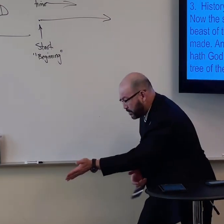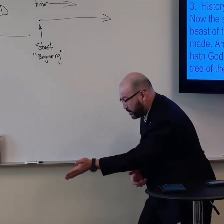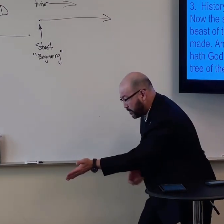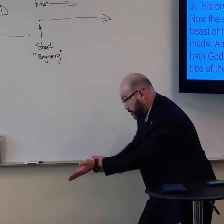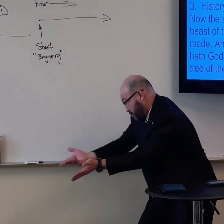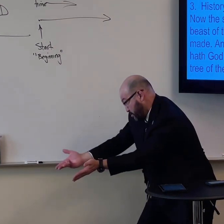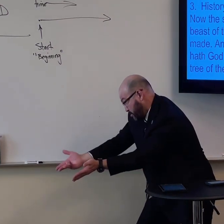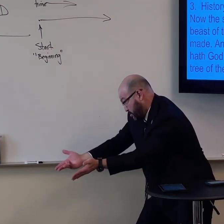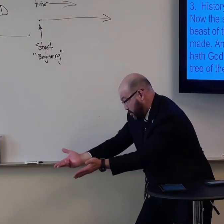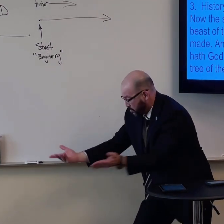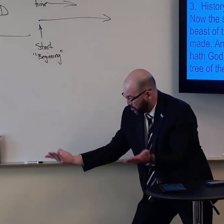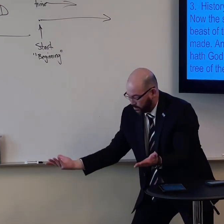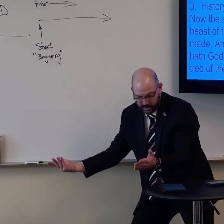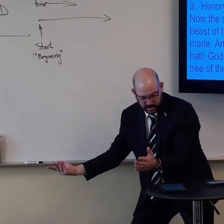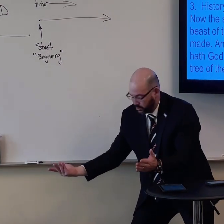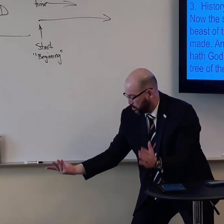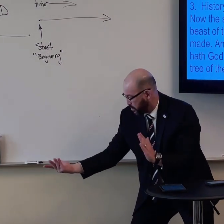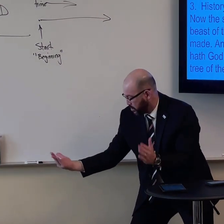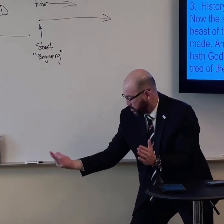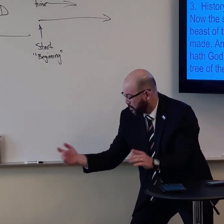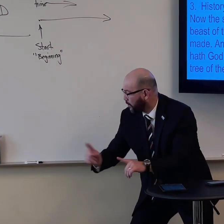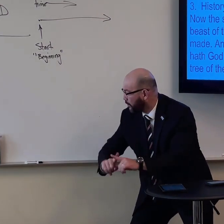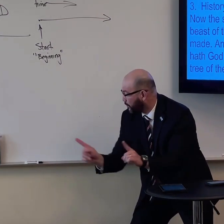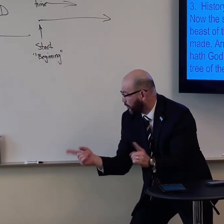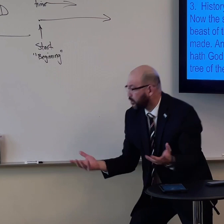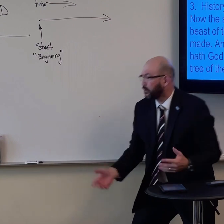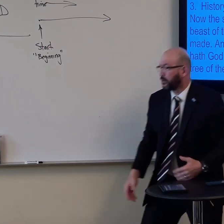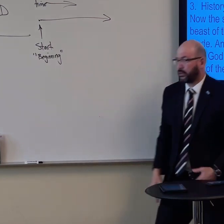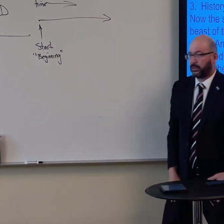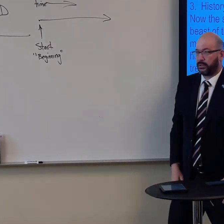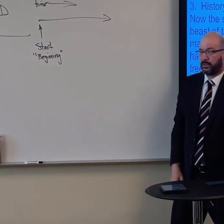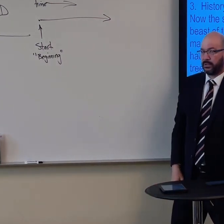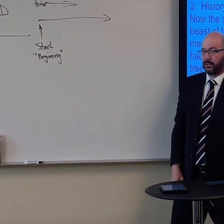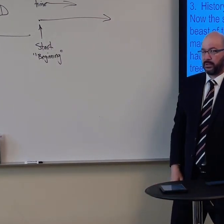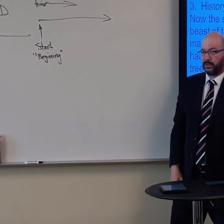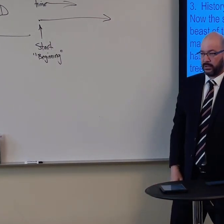And it says something different. So which translation are going to believe?